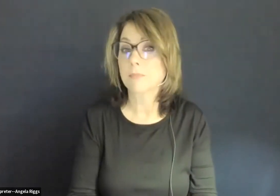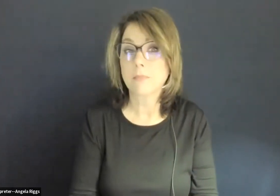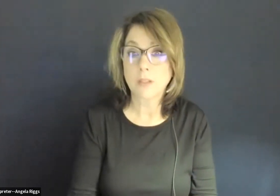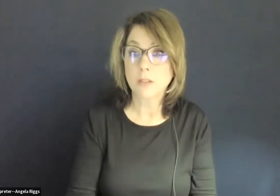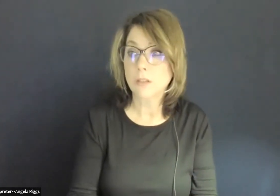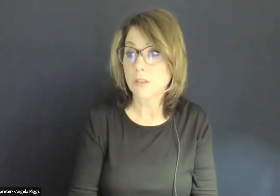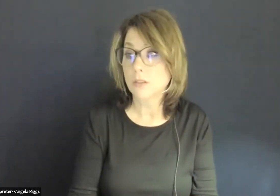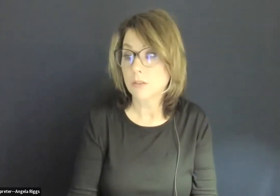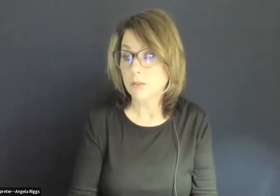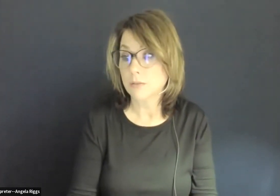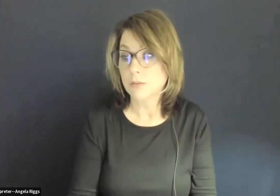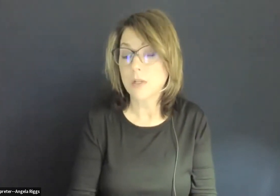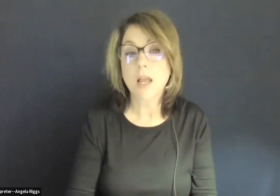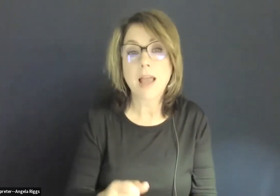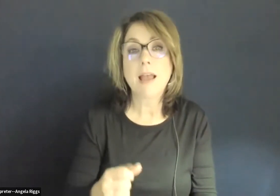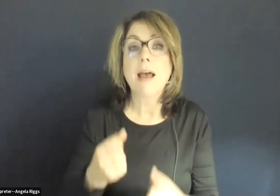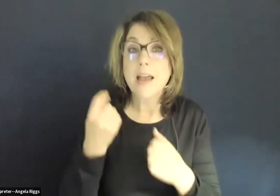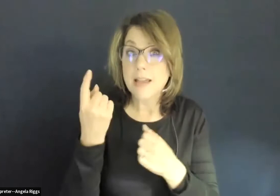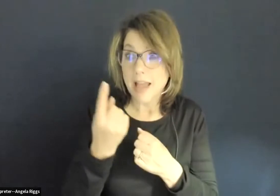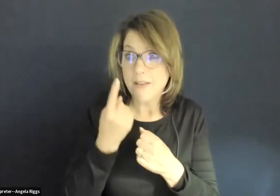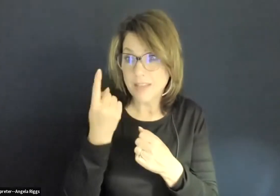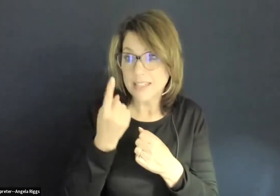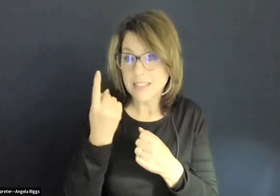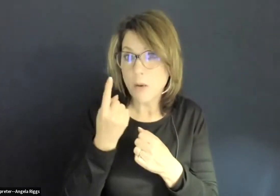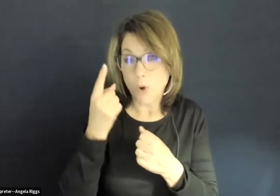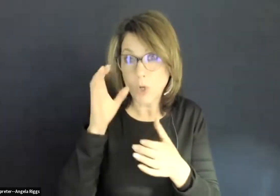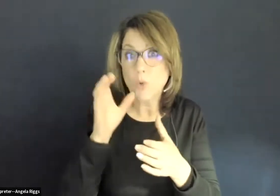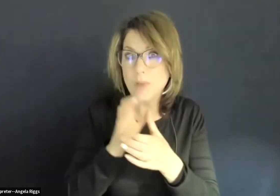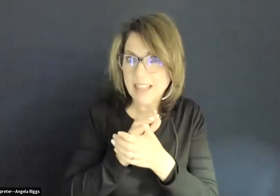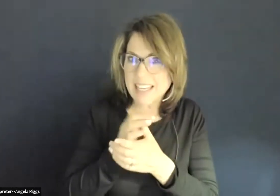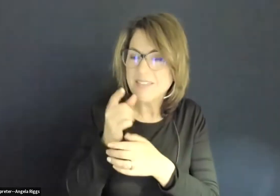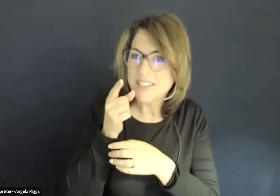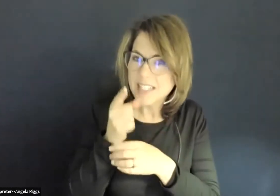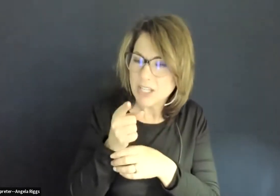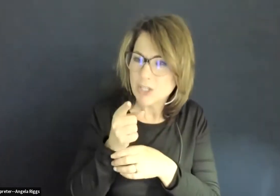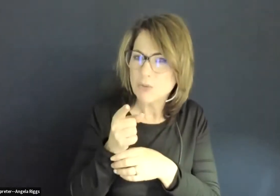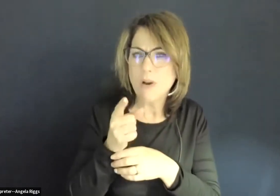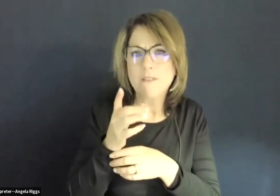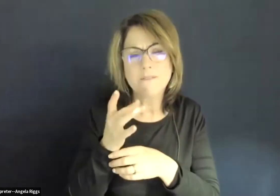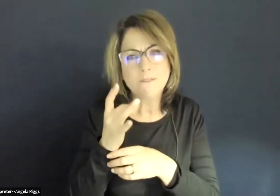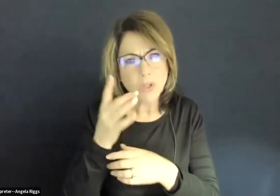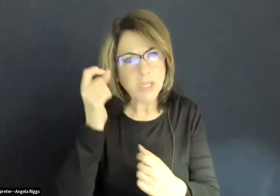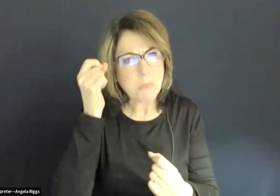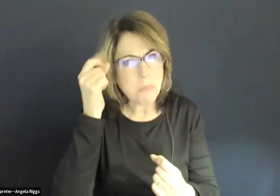Jacqueline, having someone who believes in you without having to completely understand you.